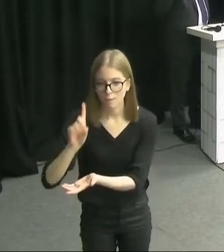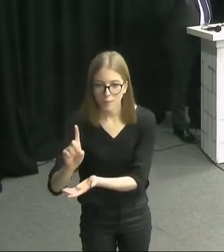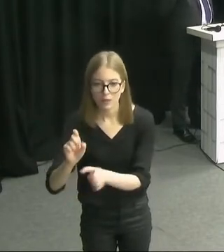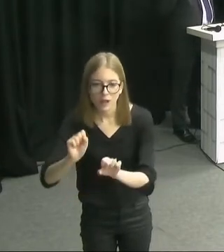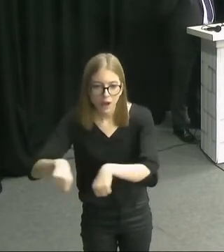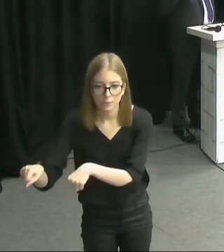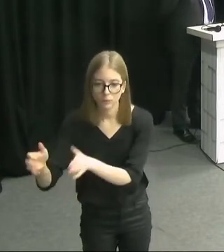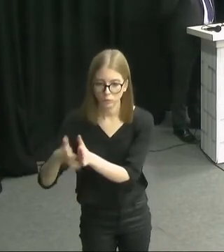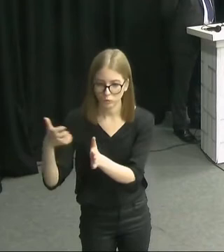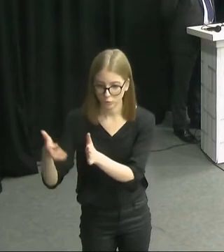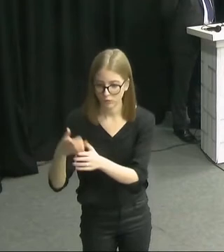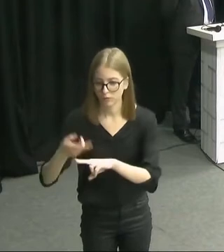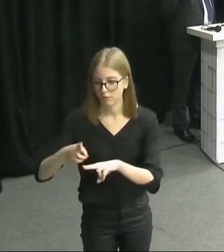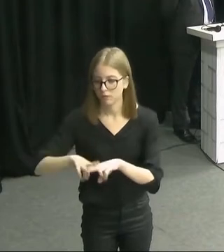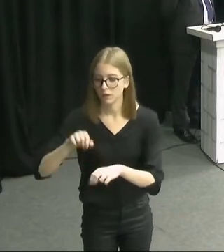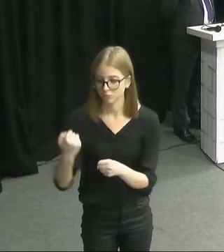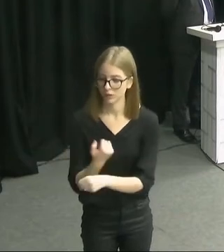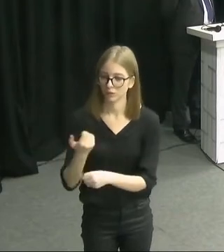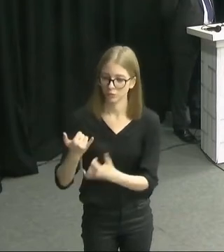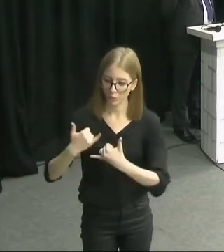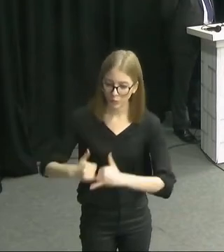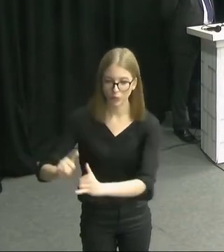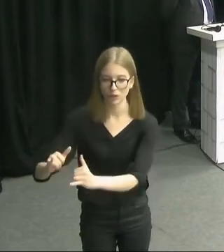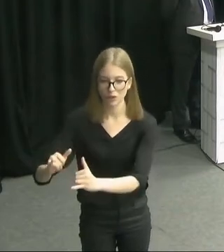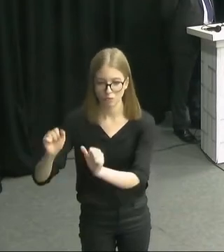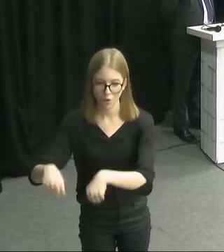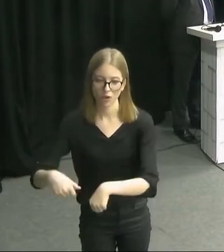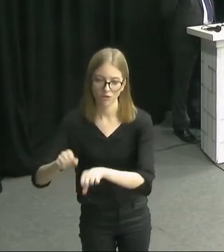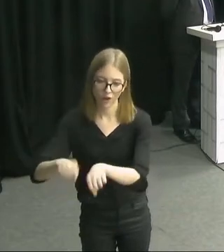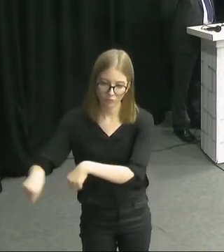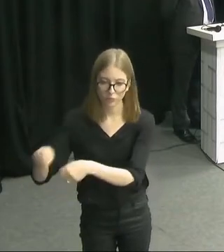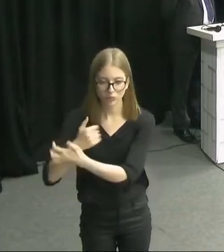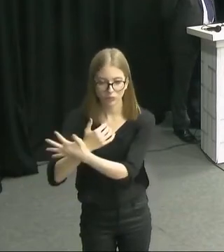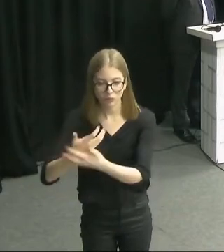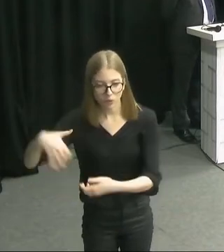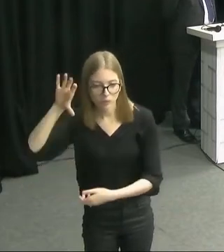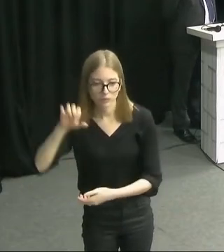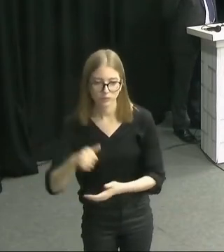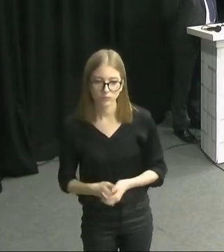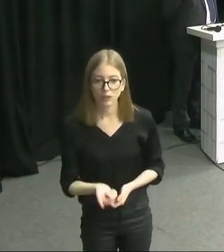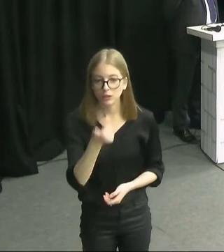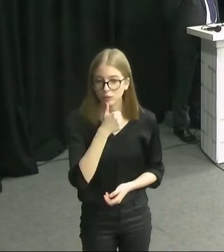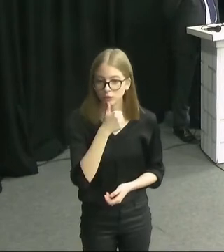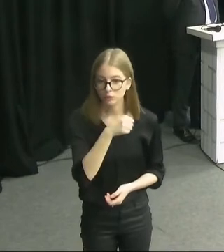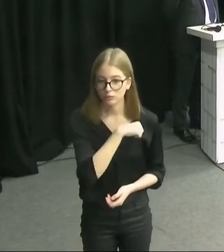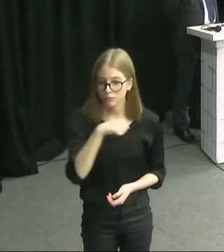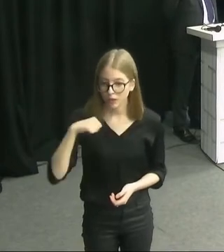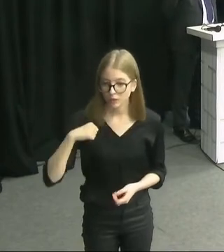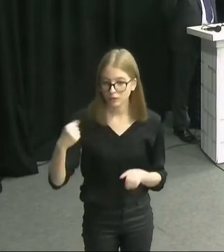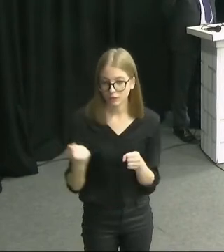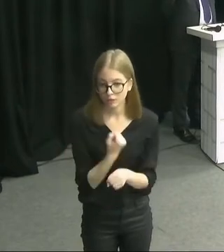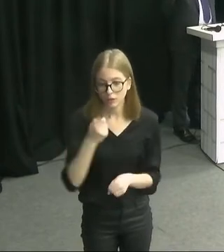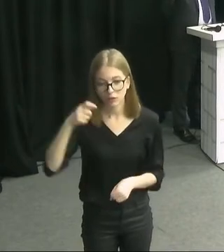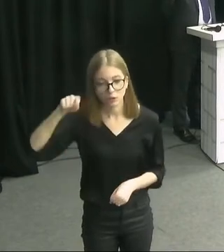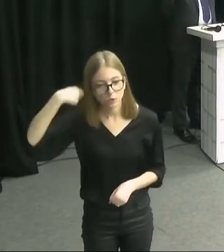challenges. We also need to move on to other areas afterwards. We need to use